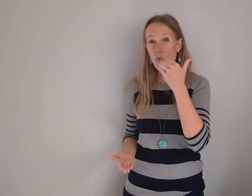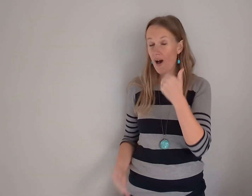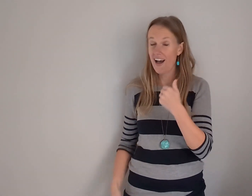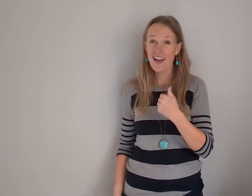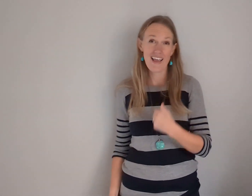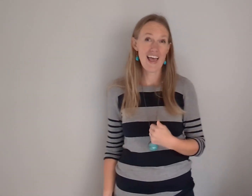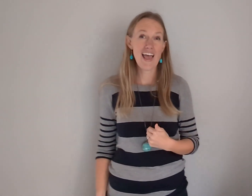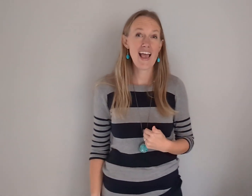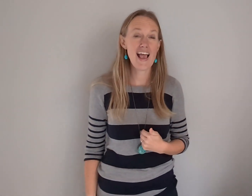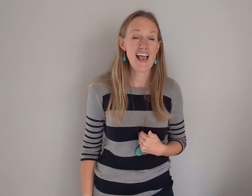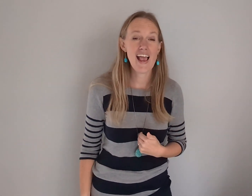I